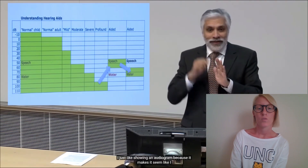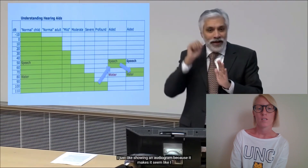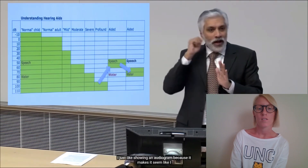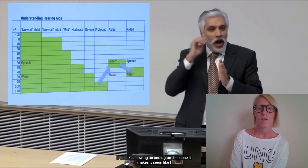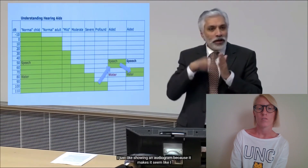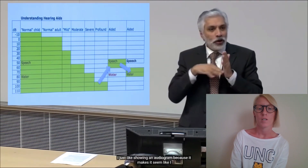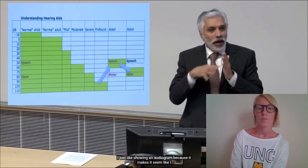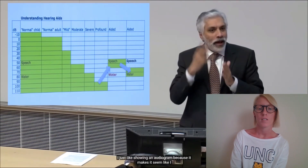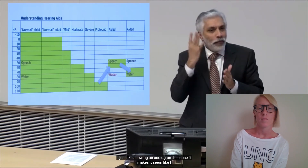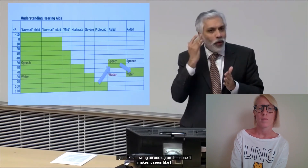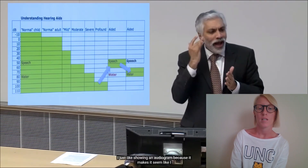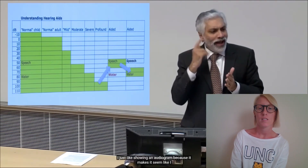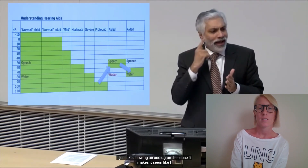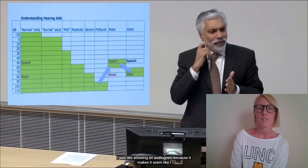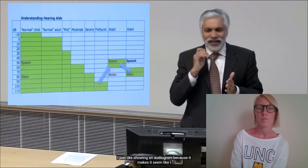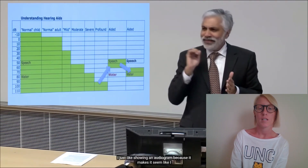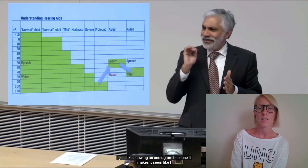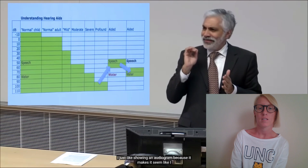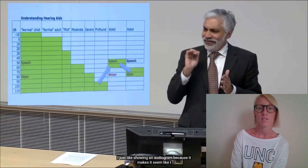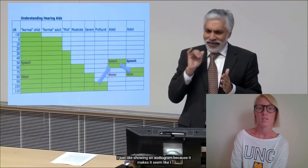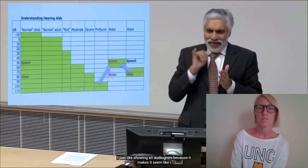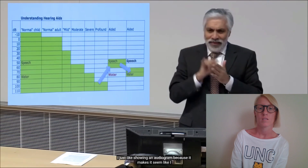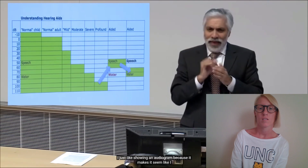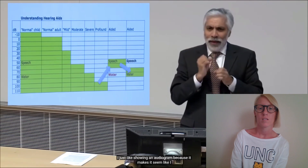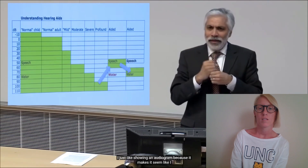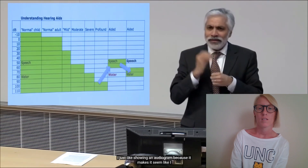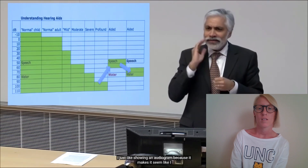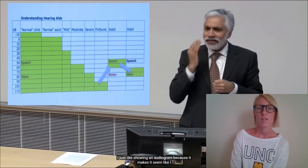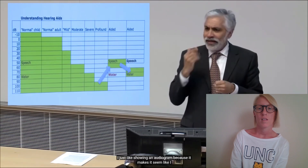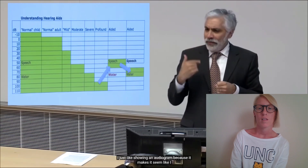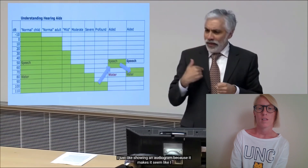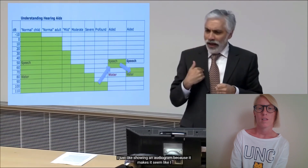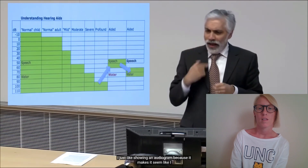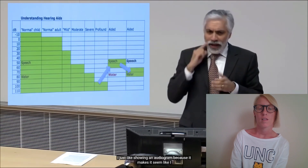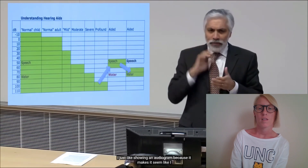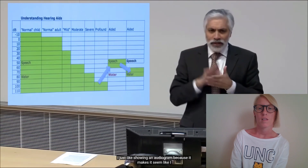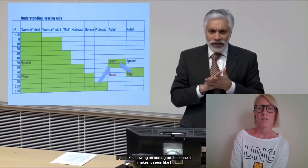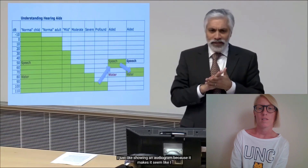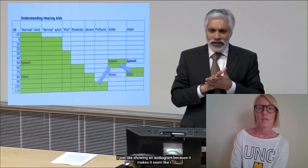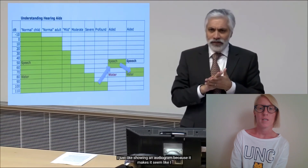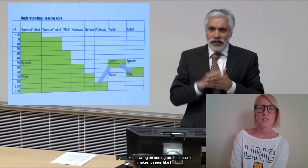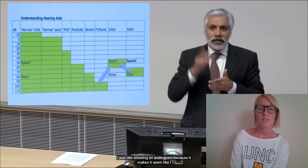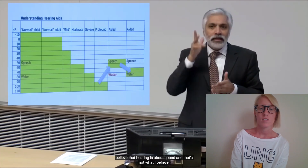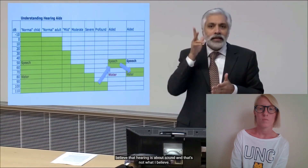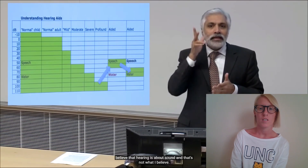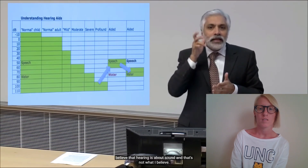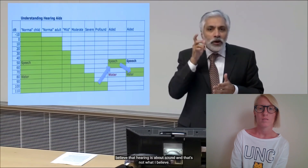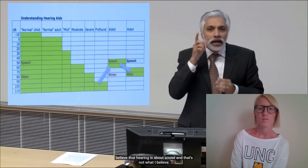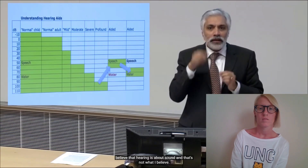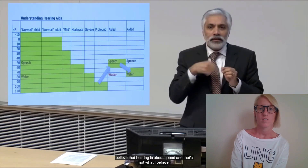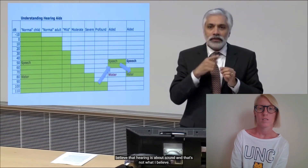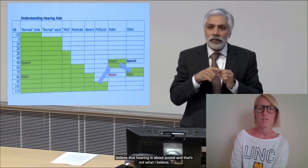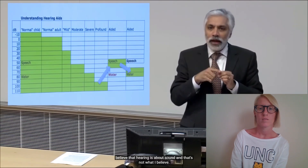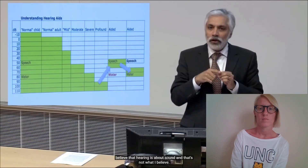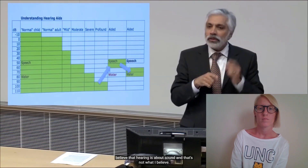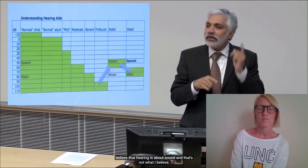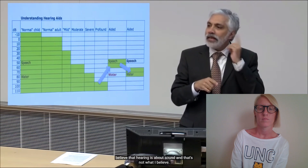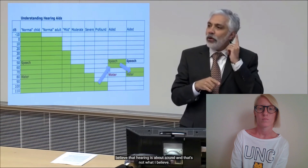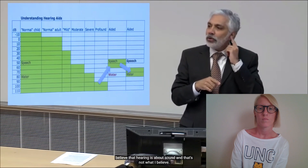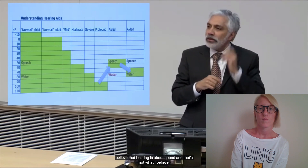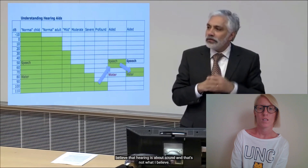I like showing this audiogram because it makes it I dislike seem showing an audiogram because it makes it seem like I believe